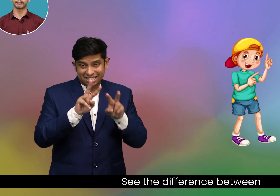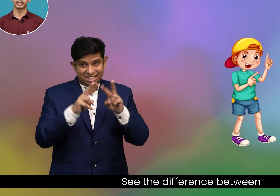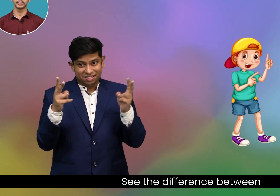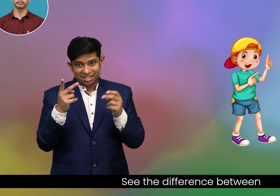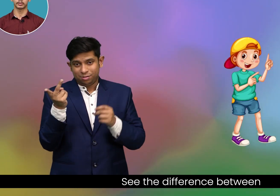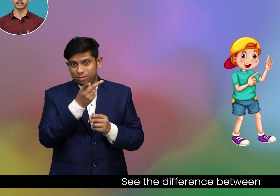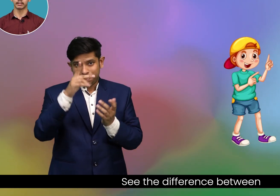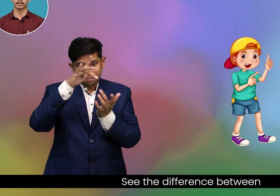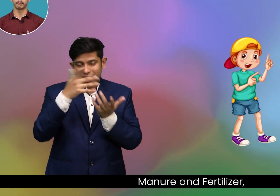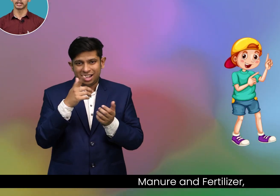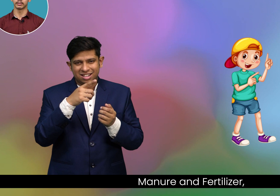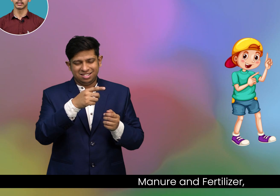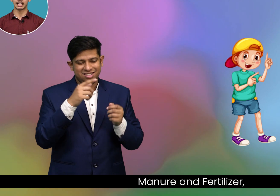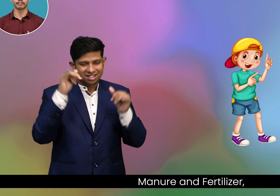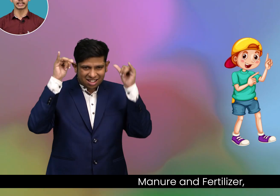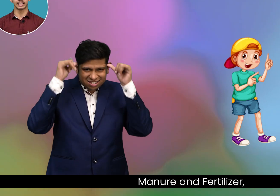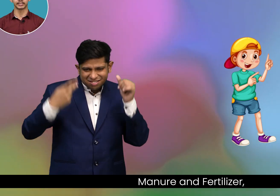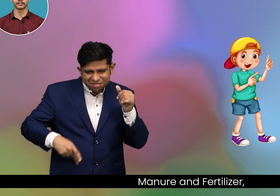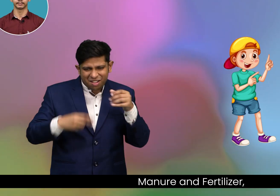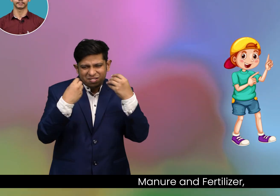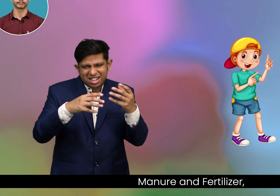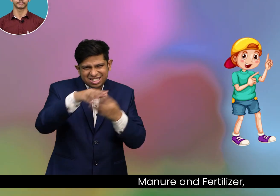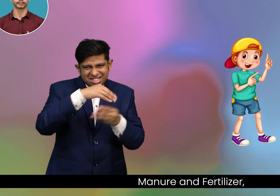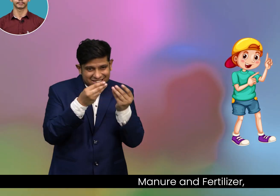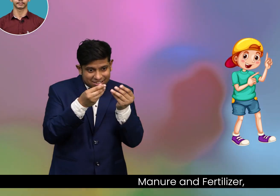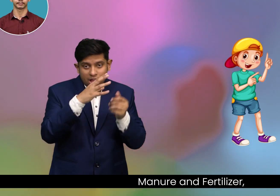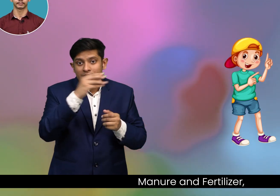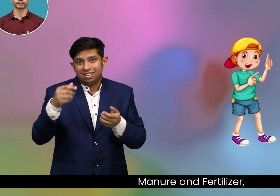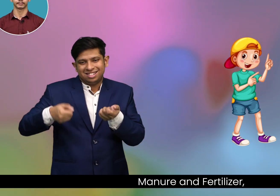See the differences between manure and fertilizer.